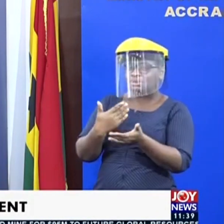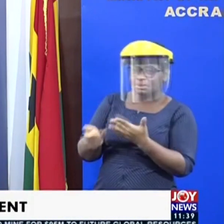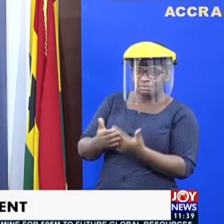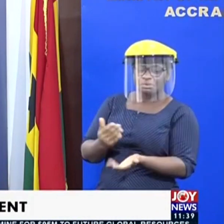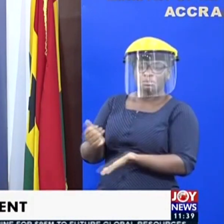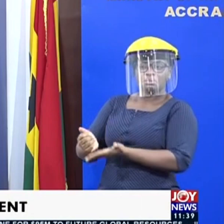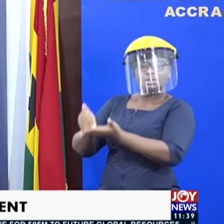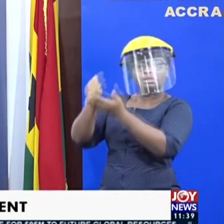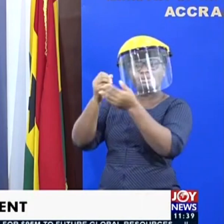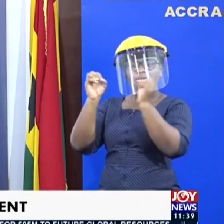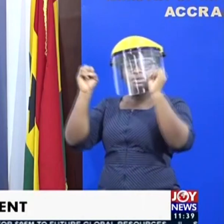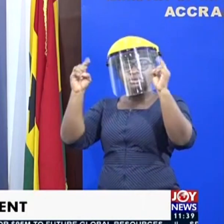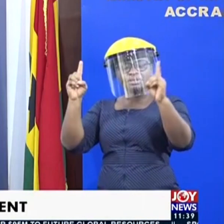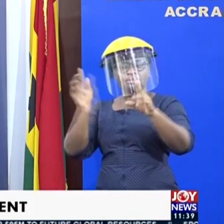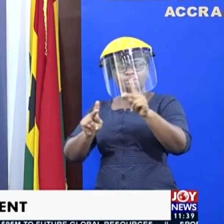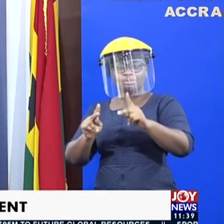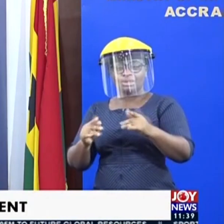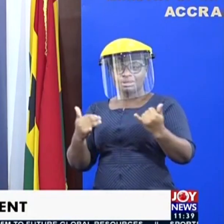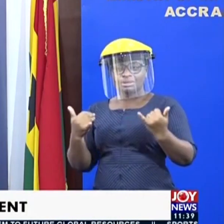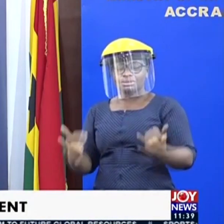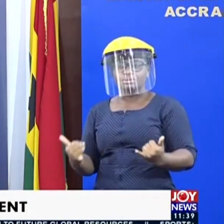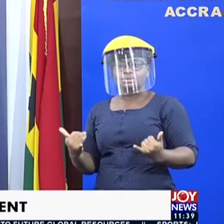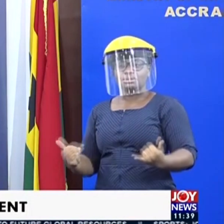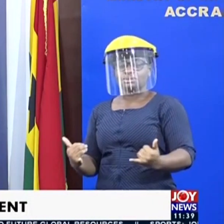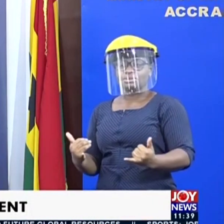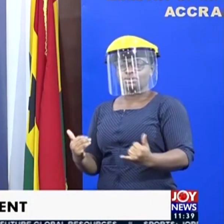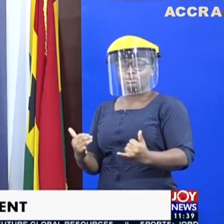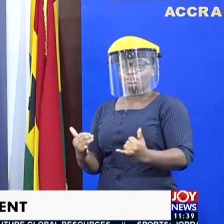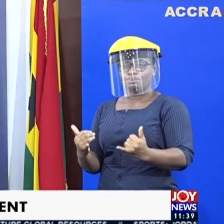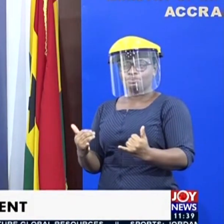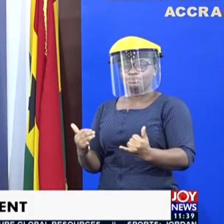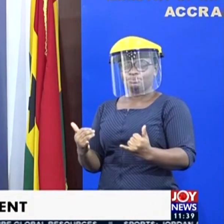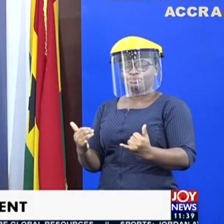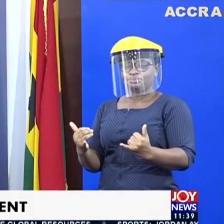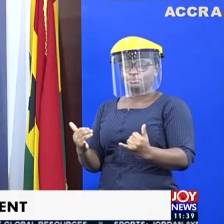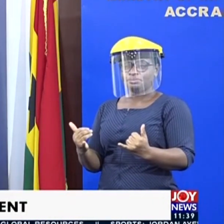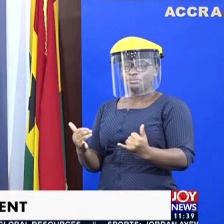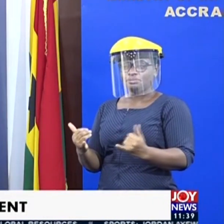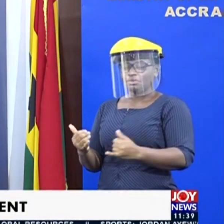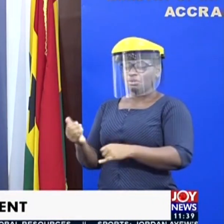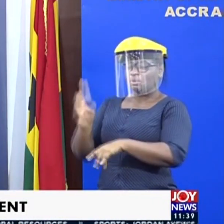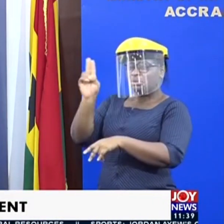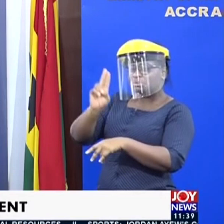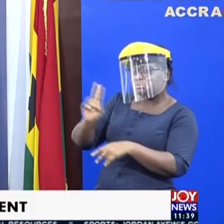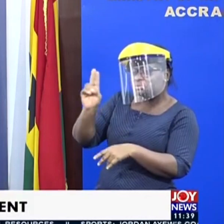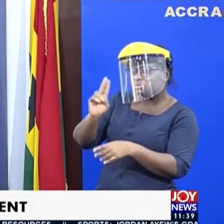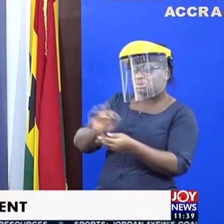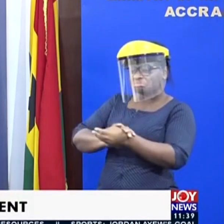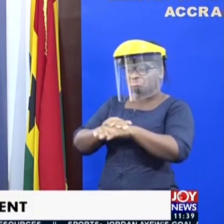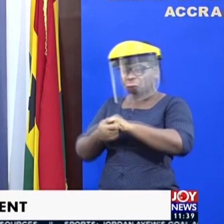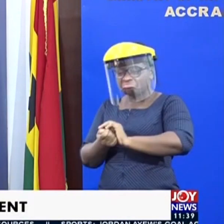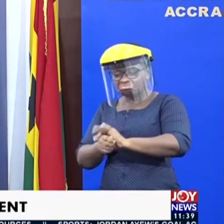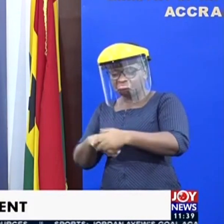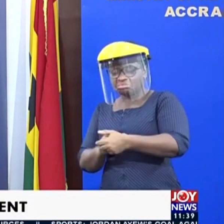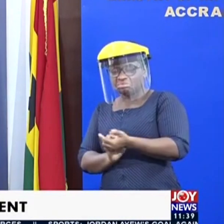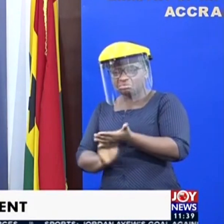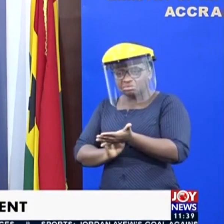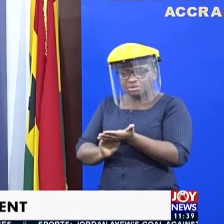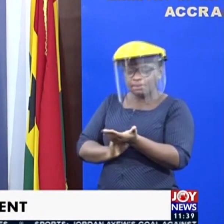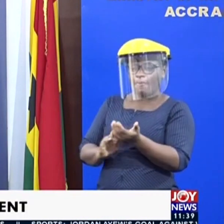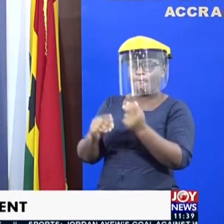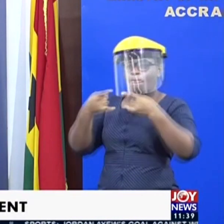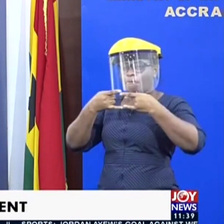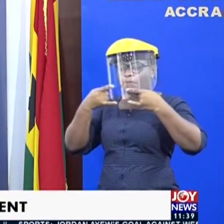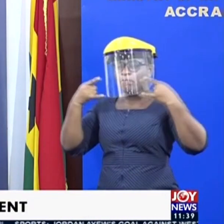that as long as we are doing the triad of hand washing, wearing of your mask, and social